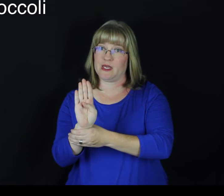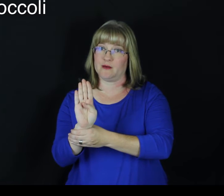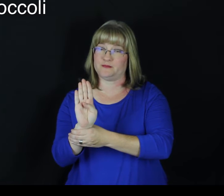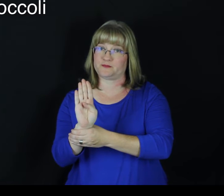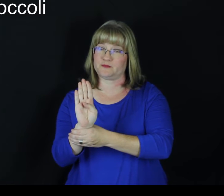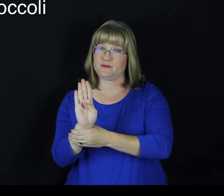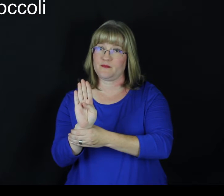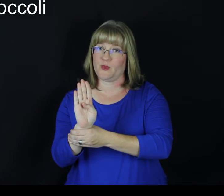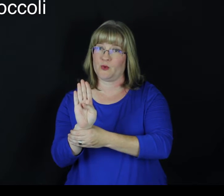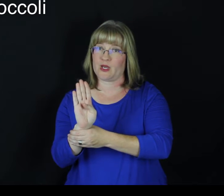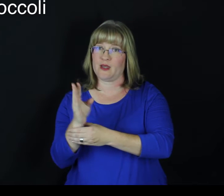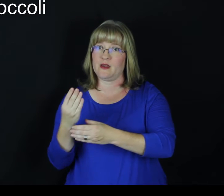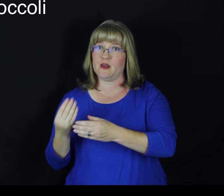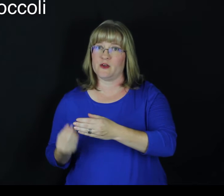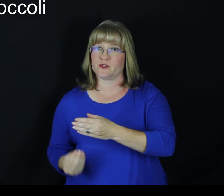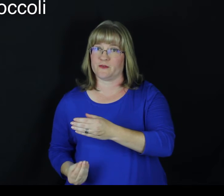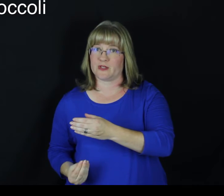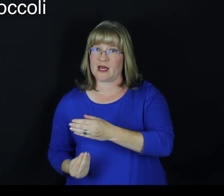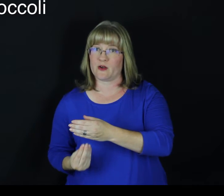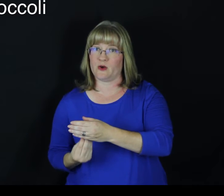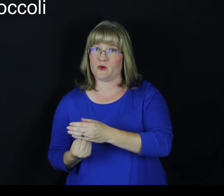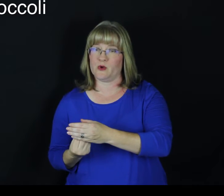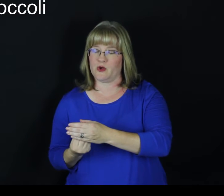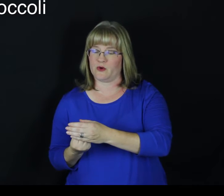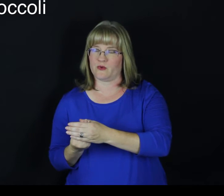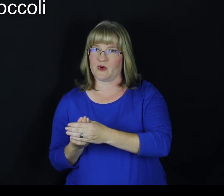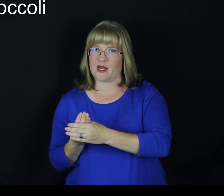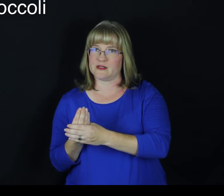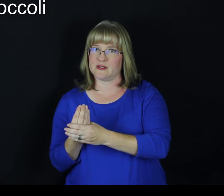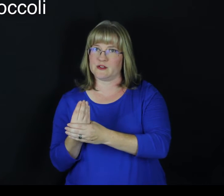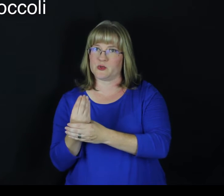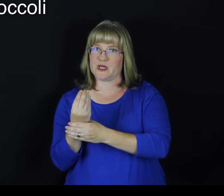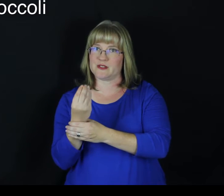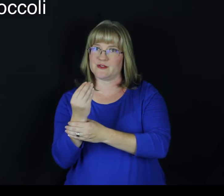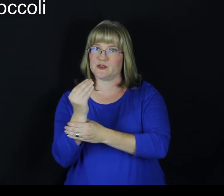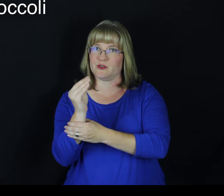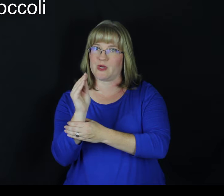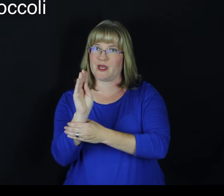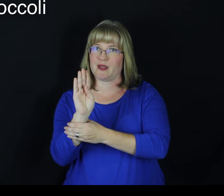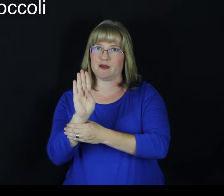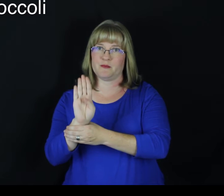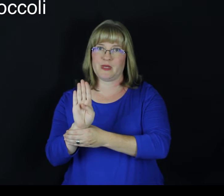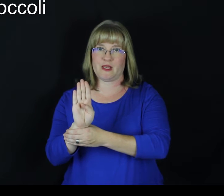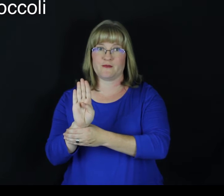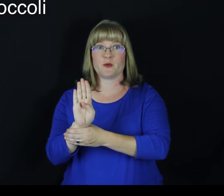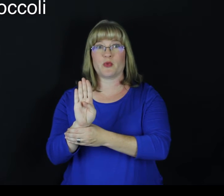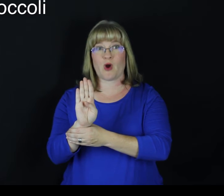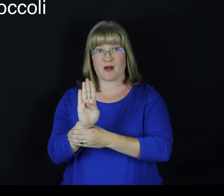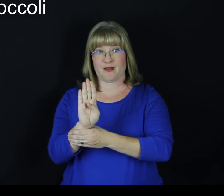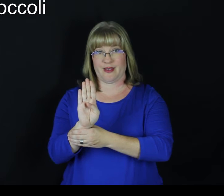B. Okay? So flat O rises and twists to a B for broccoli.